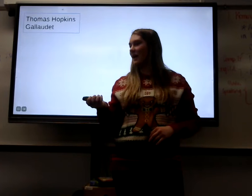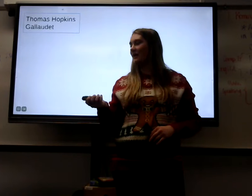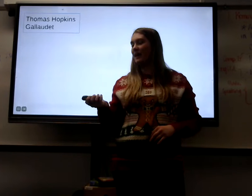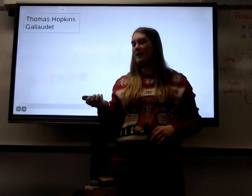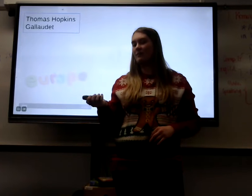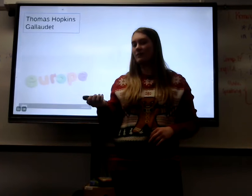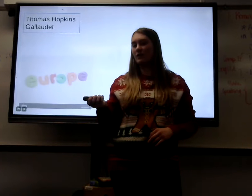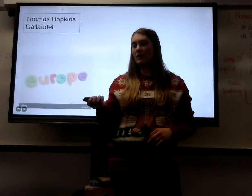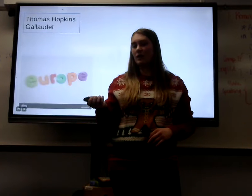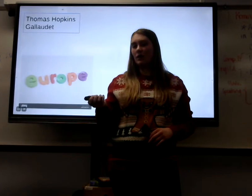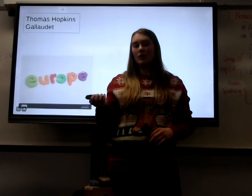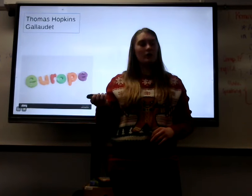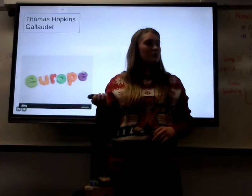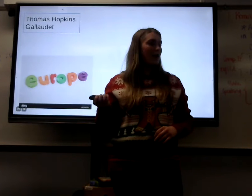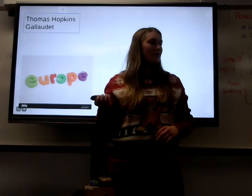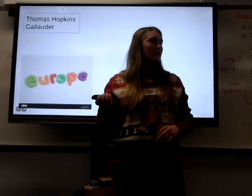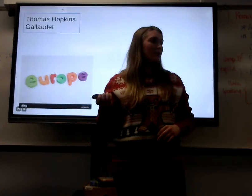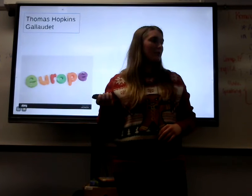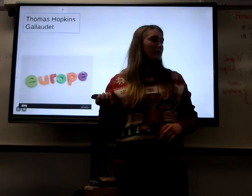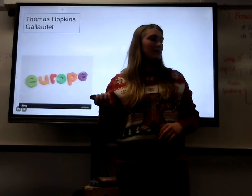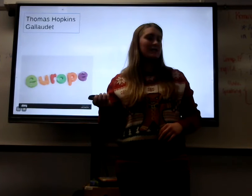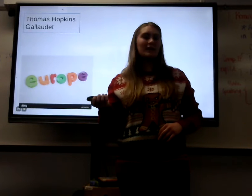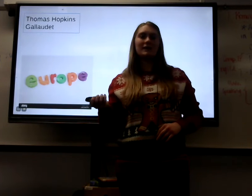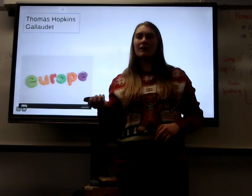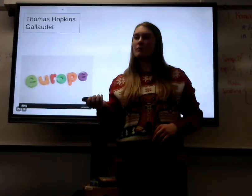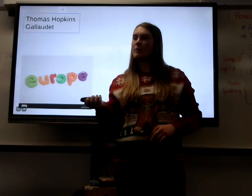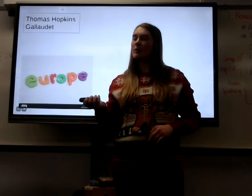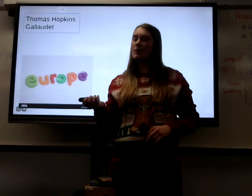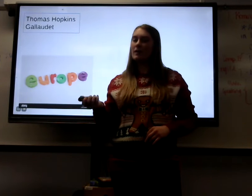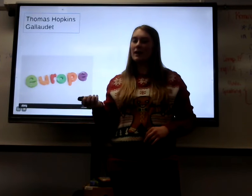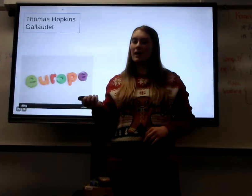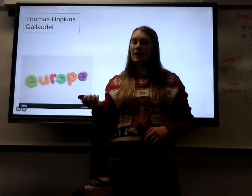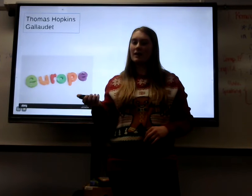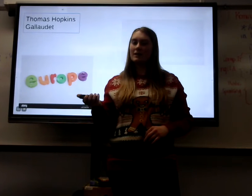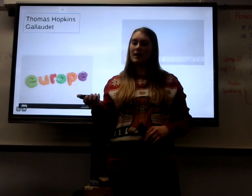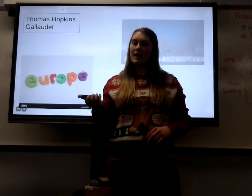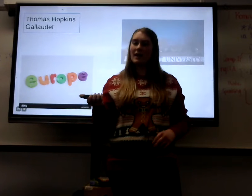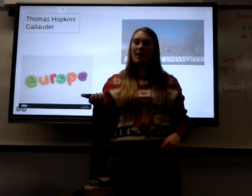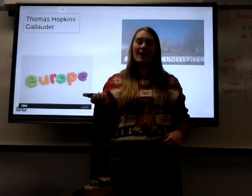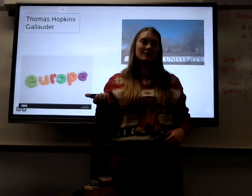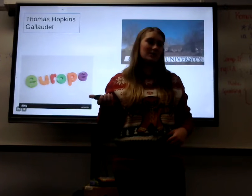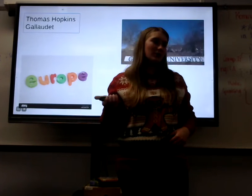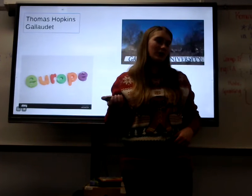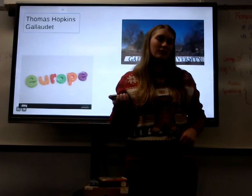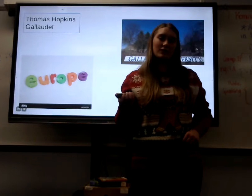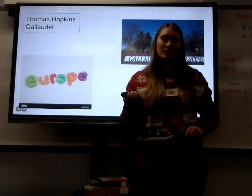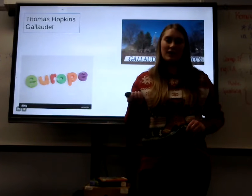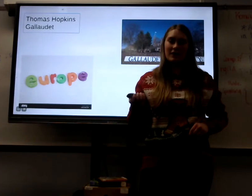Gallaudet, who traveled Europe to seek deaf people, and now has his own university.